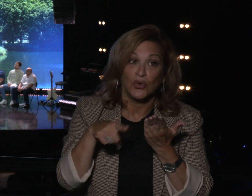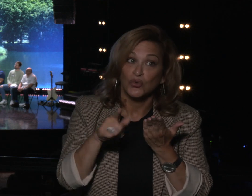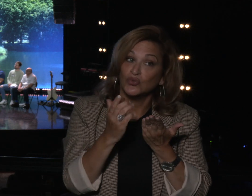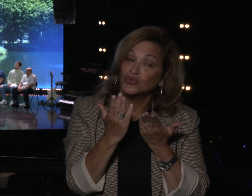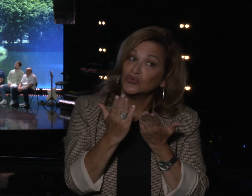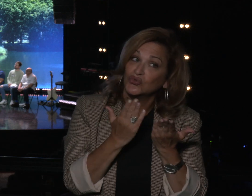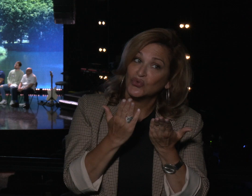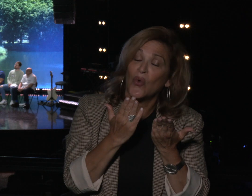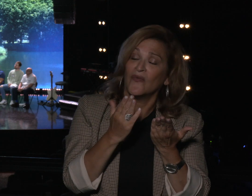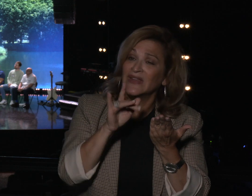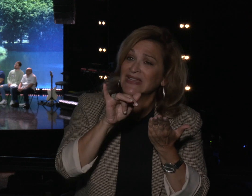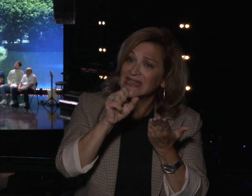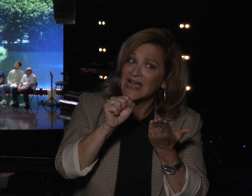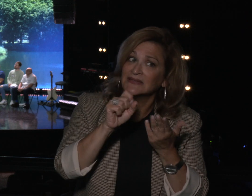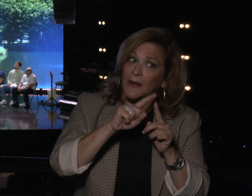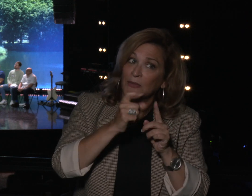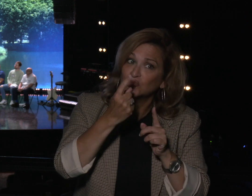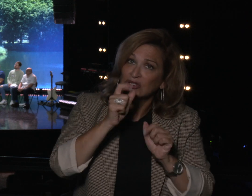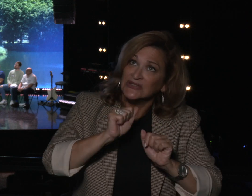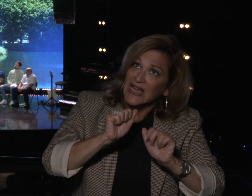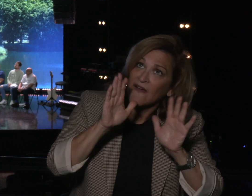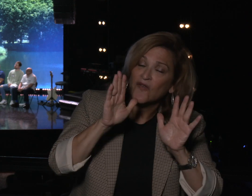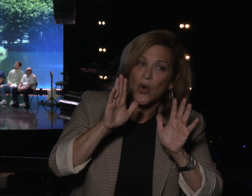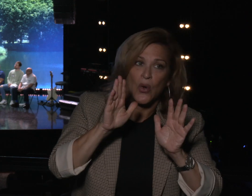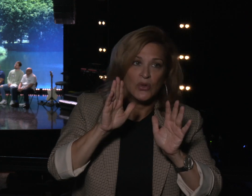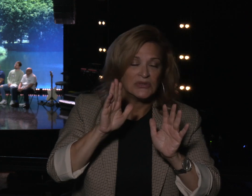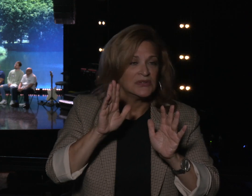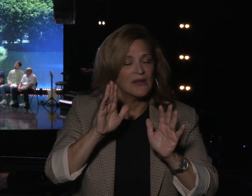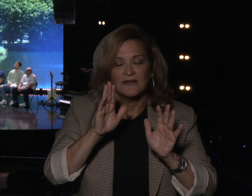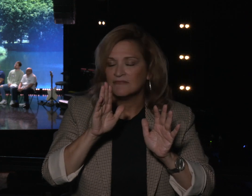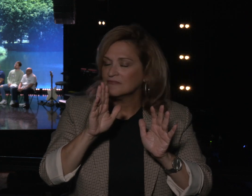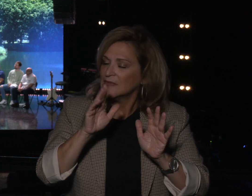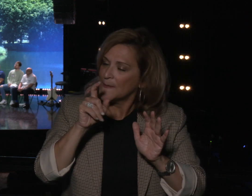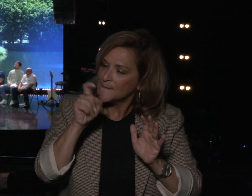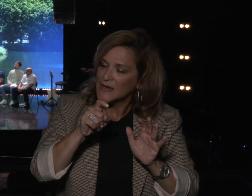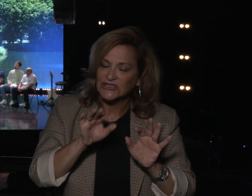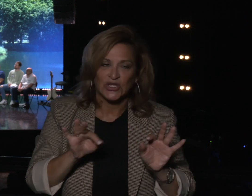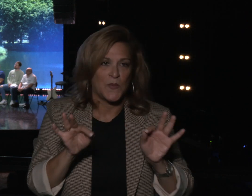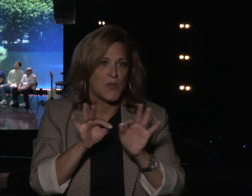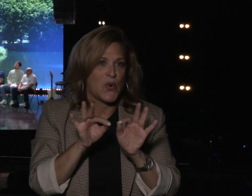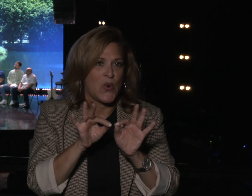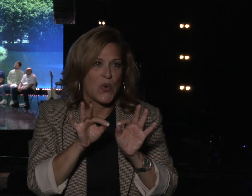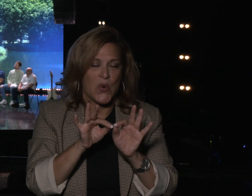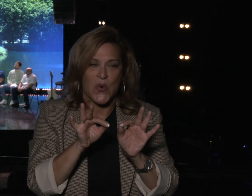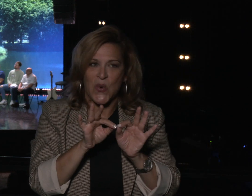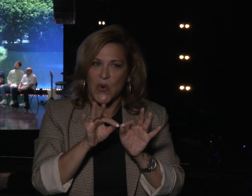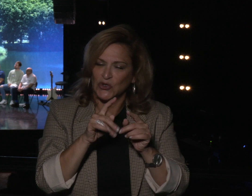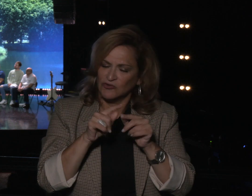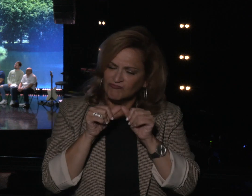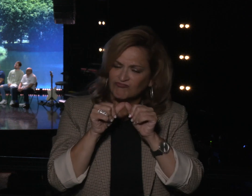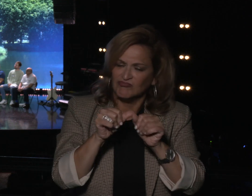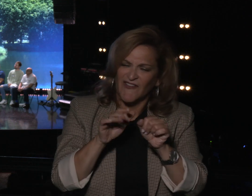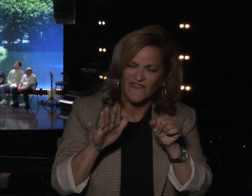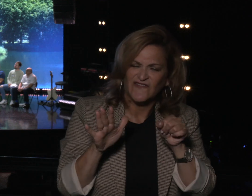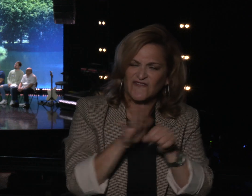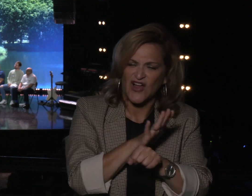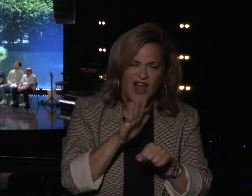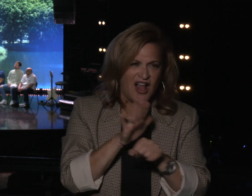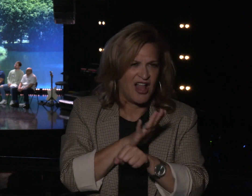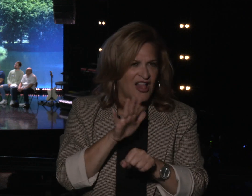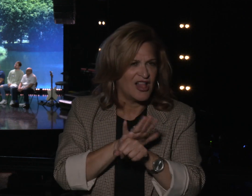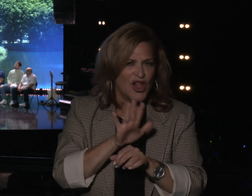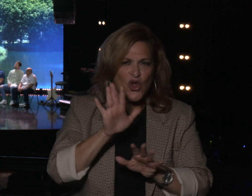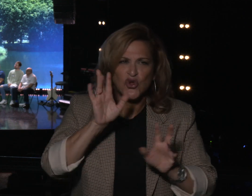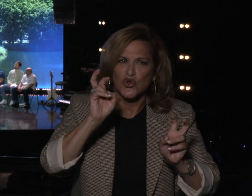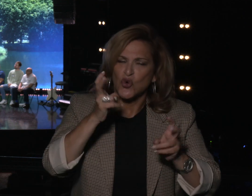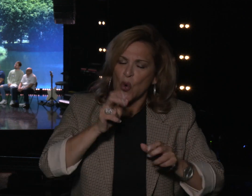without sacrifice. You can't cut corners. It will cost you. The tuition to any next level is costly. Never